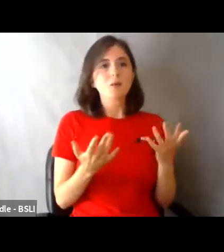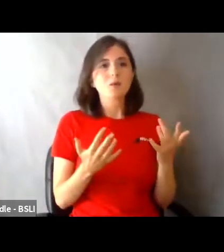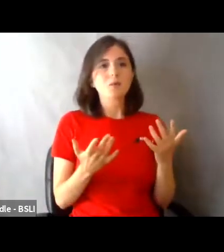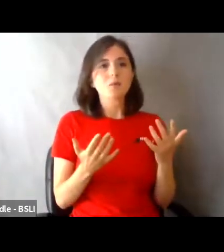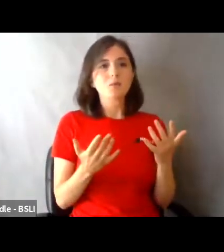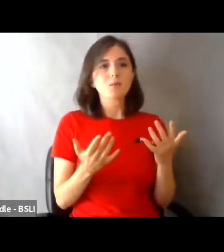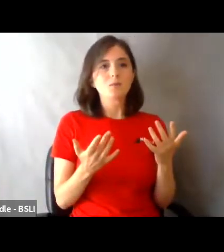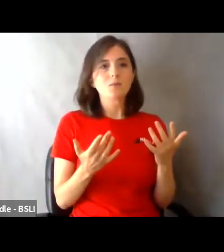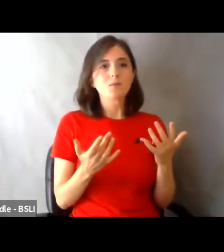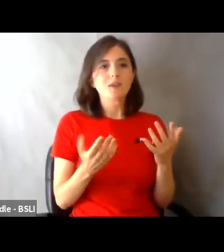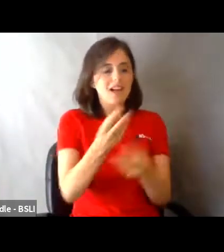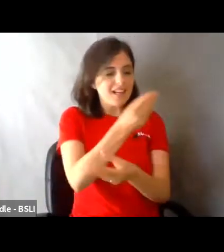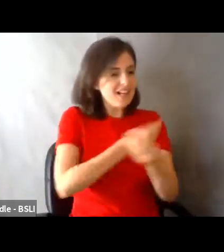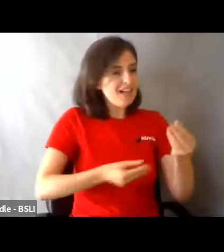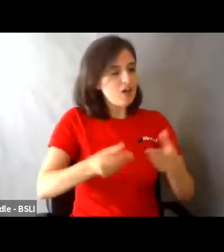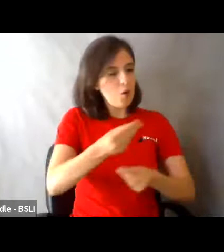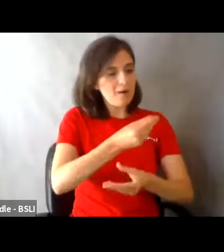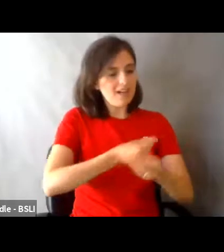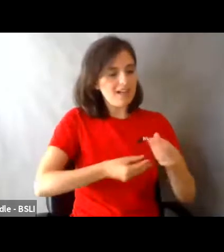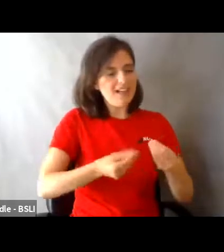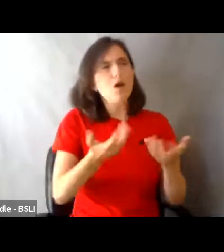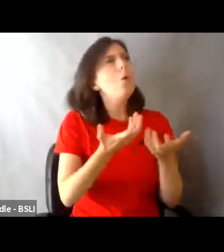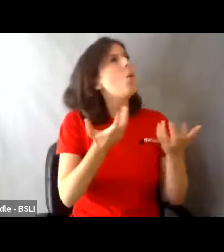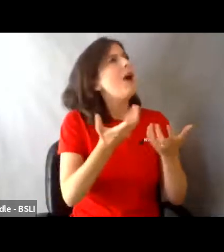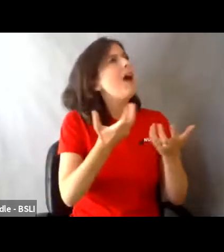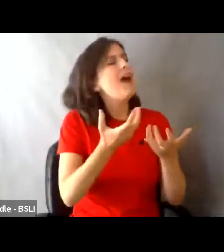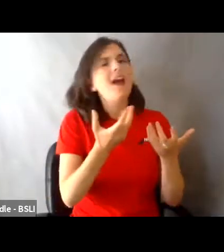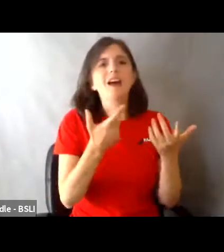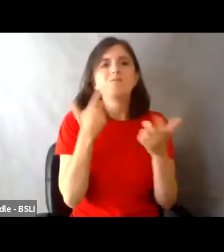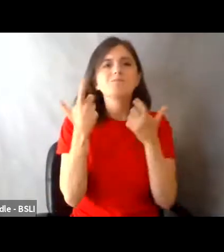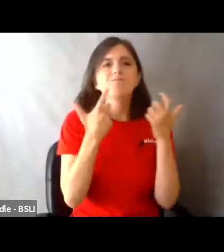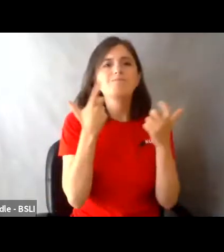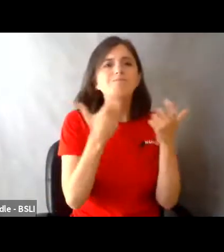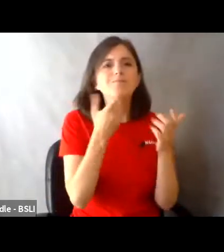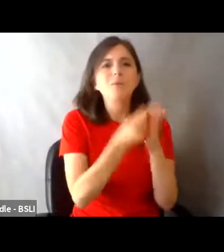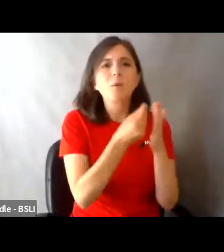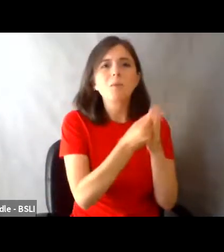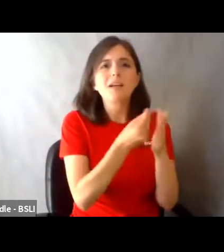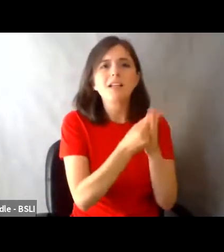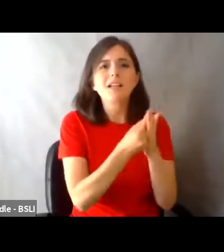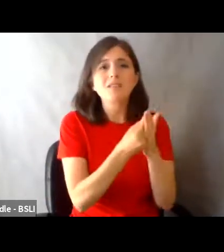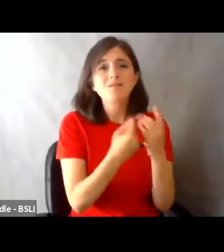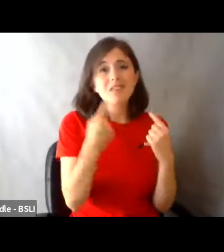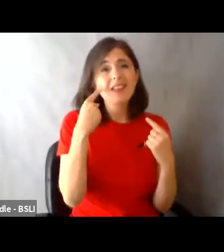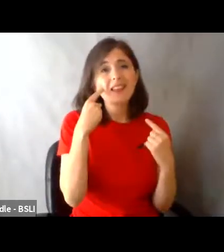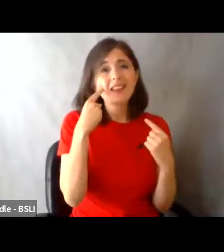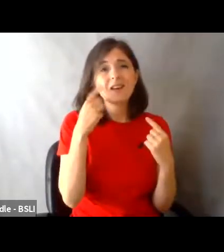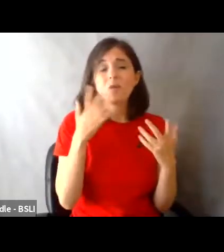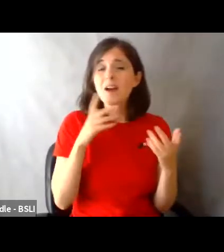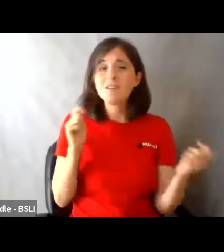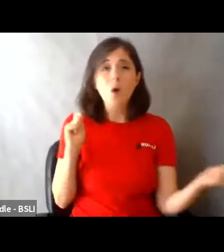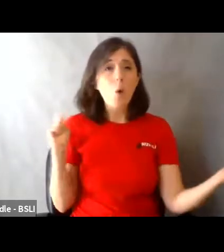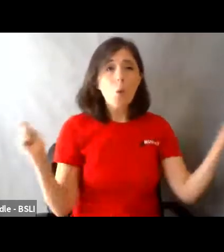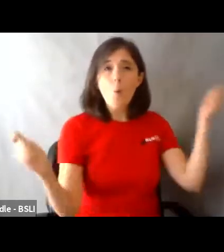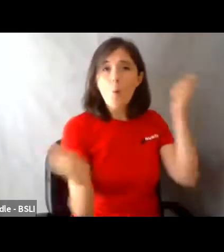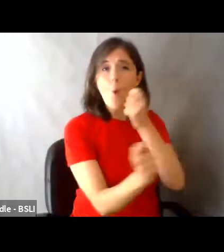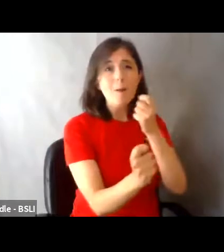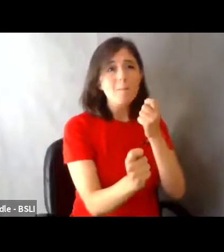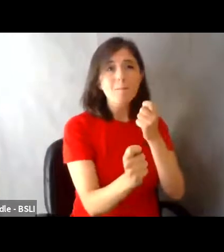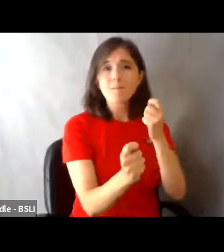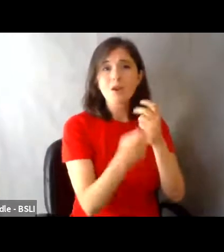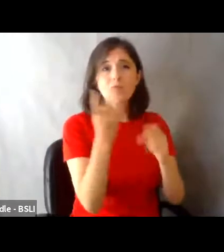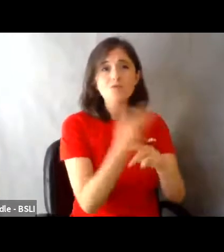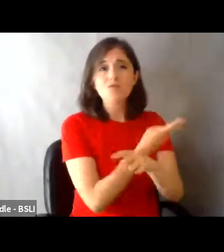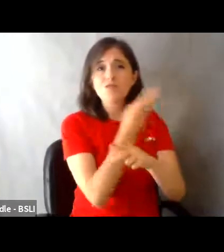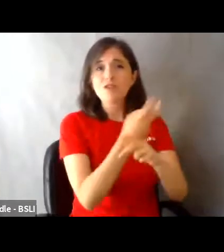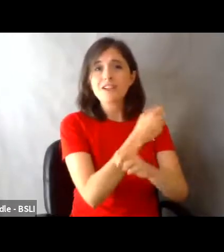of where economically we would find the money. And I think that we do need a complete restructuring of our tax system so that